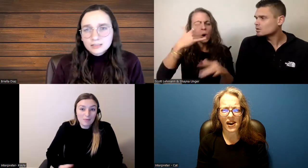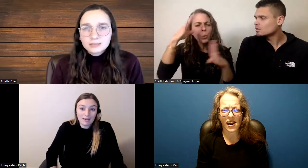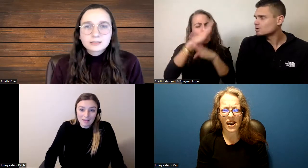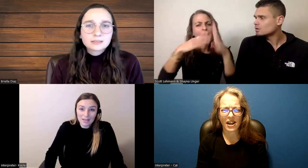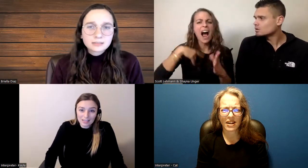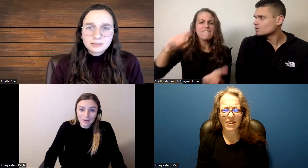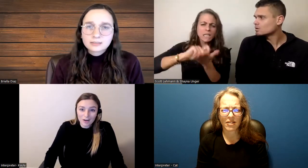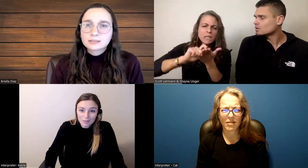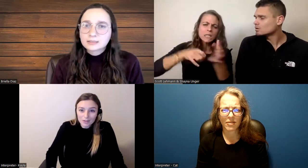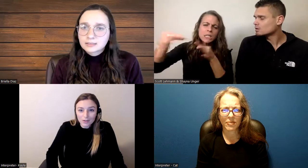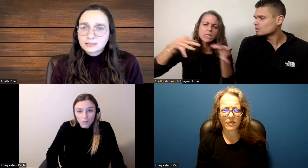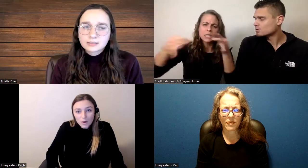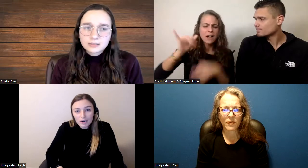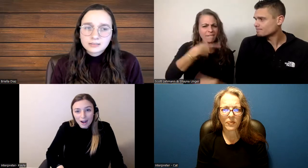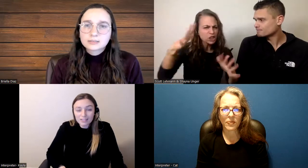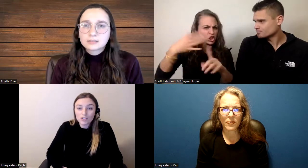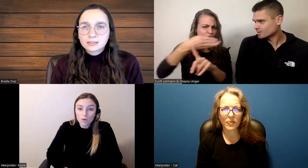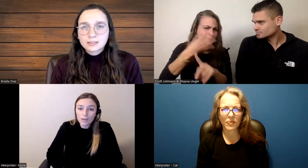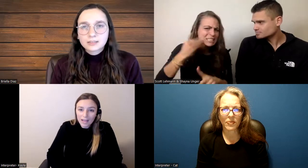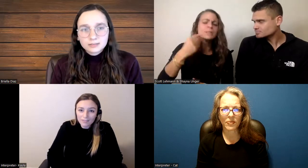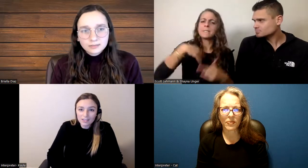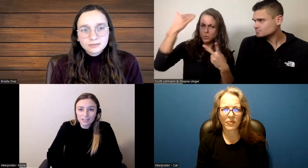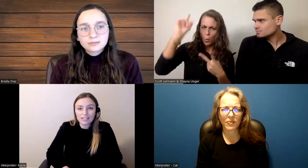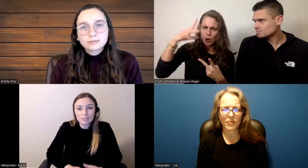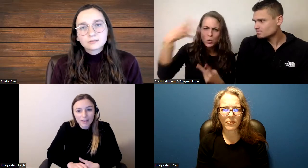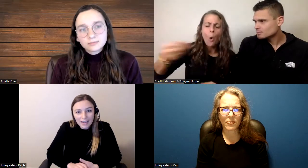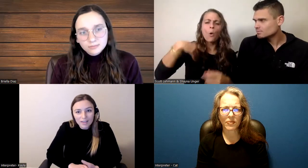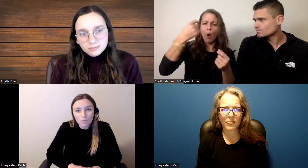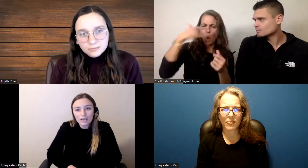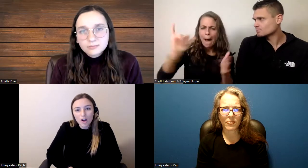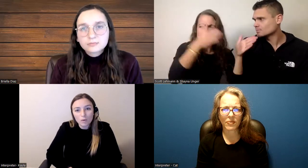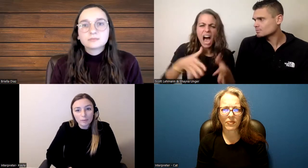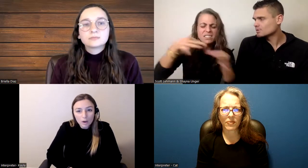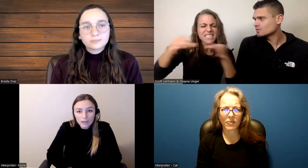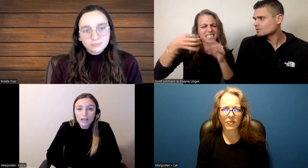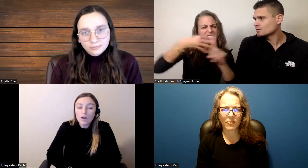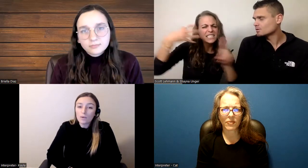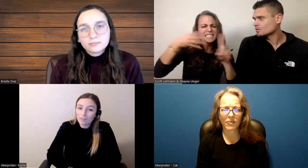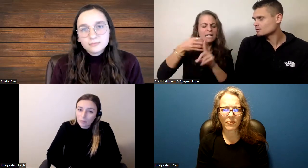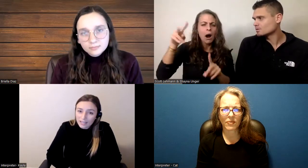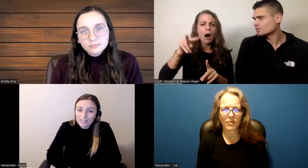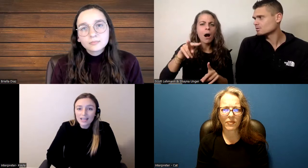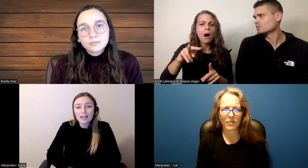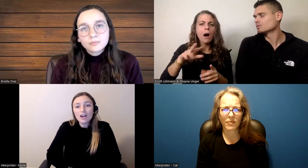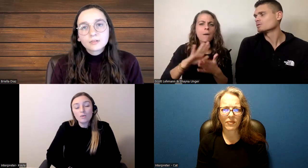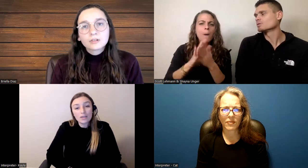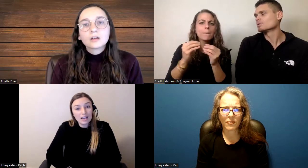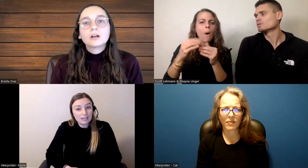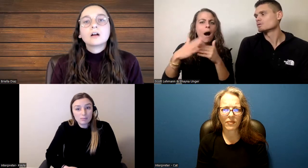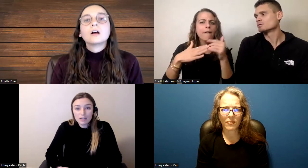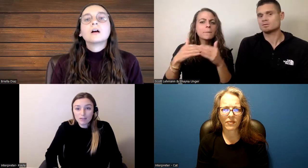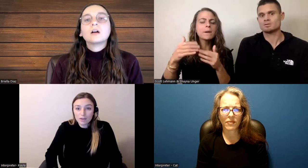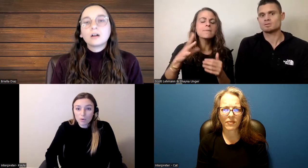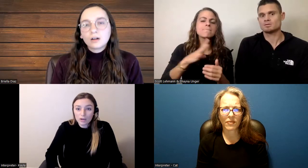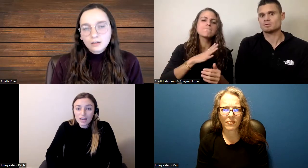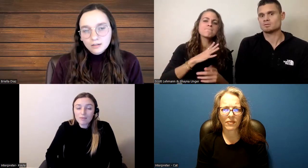it again, makes it a bigger obstacle and they're worried about us. And so we have to explain that we know where we're going. We have a plan set and we kind of